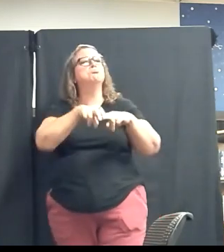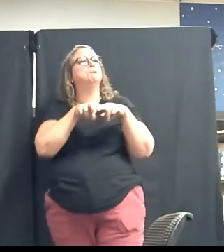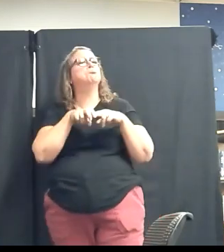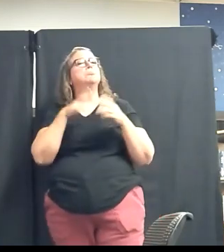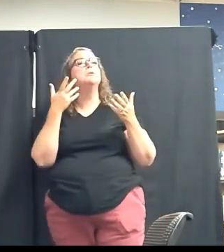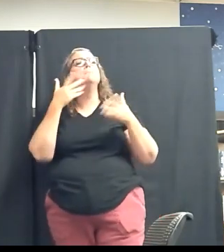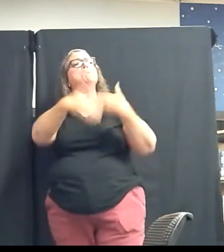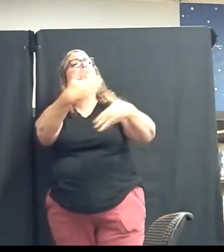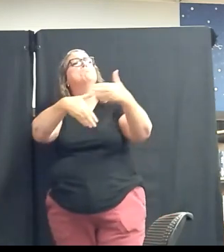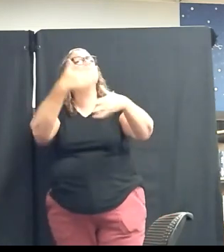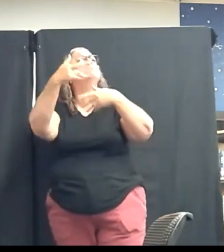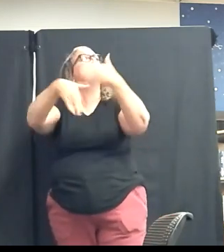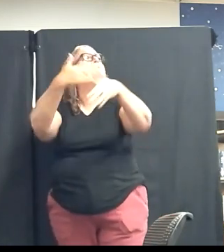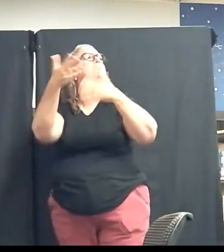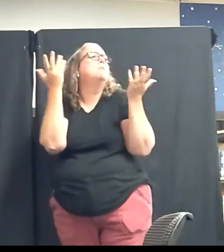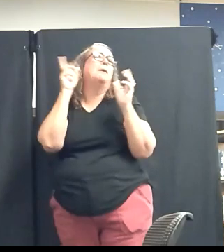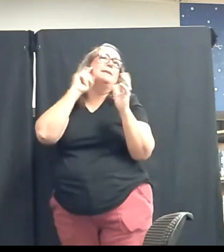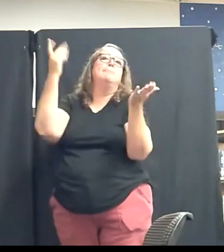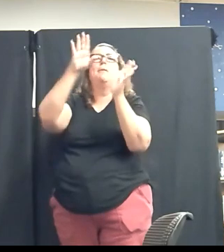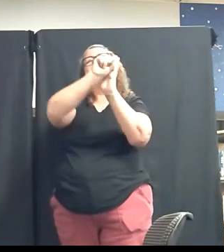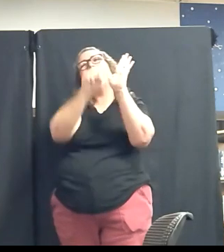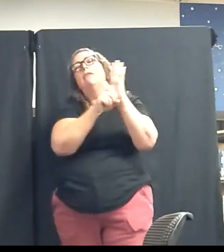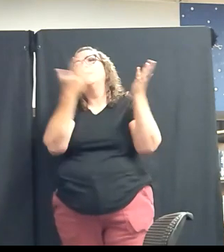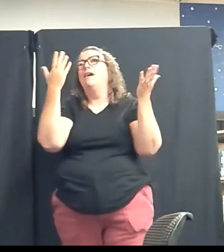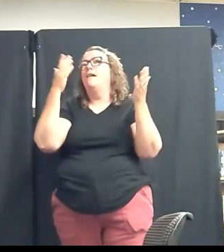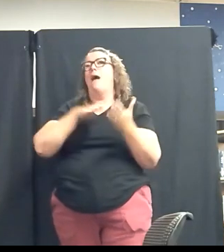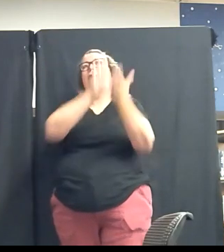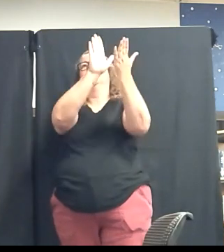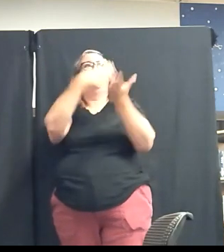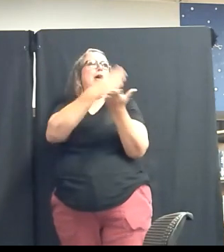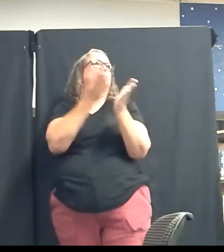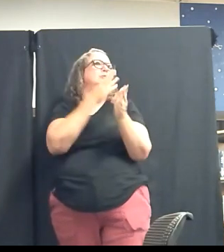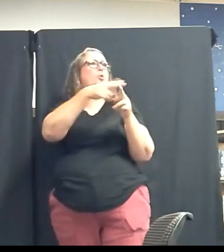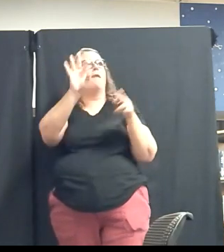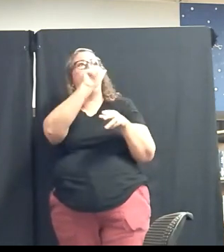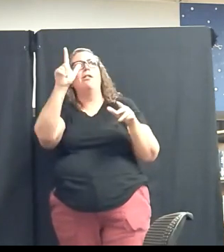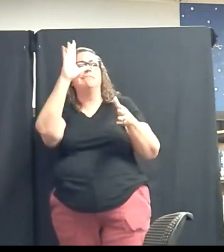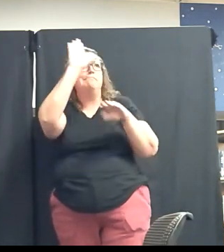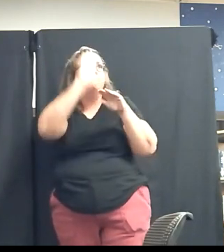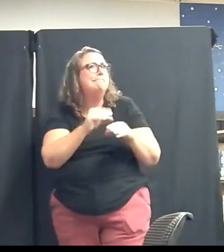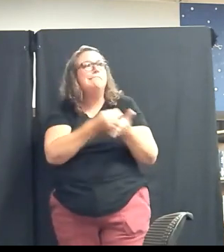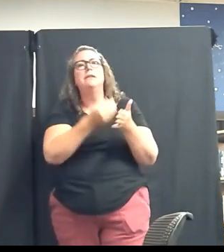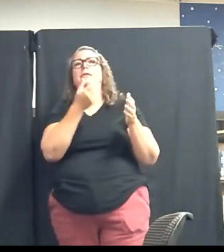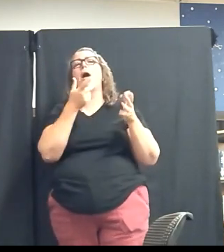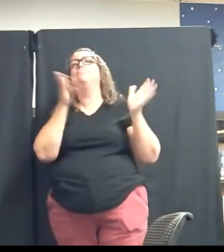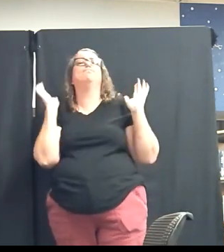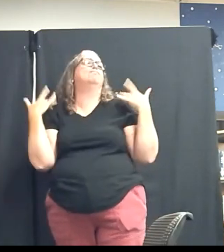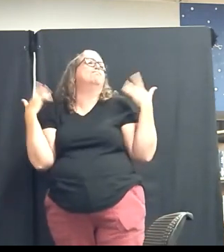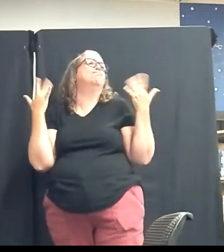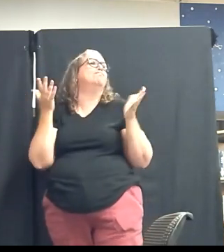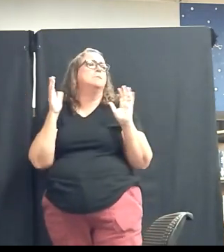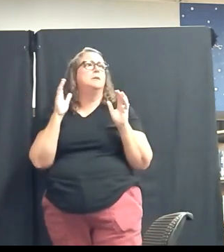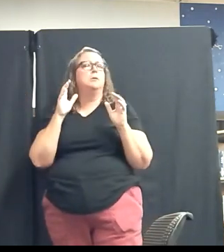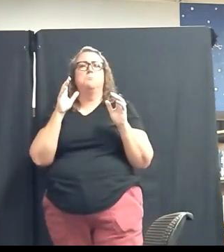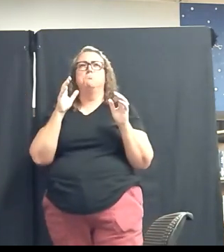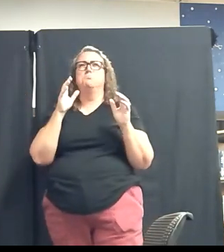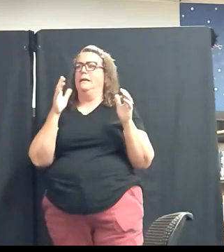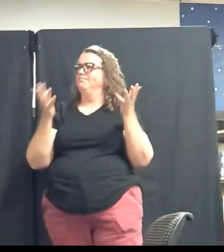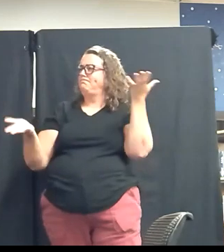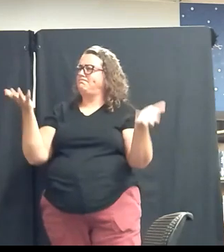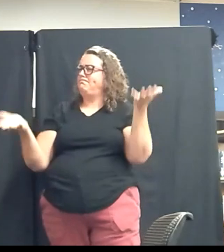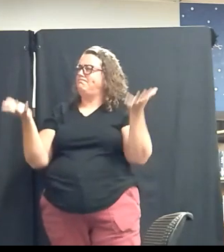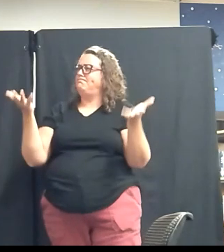potential cuts? Or did you just sit back and let the proceedings happen and expect that the state would just address